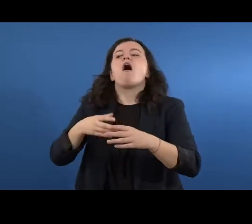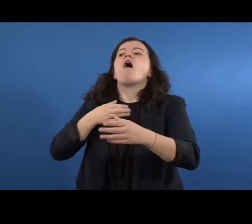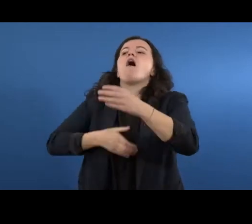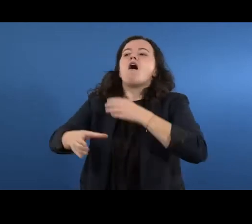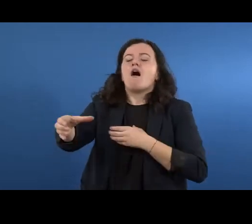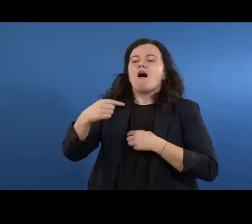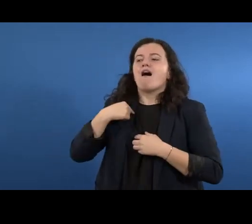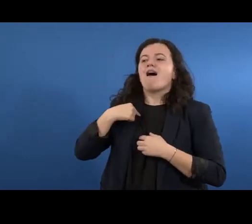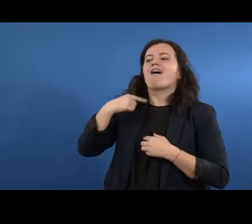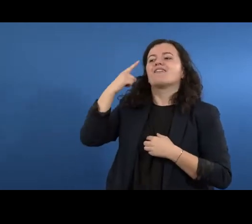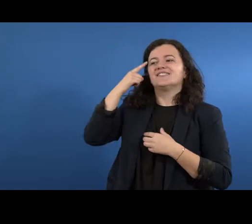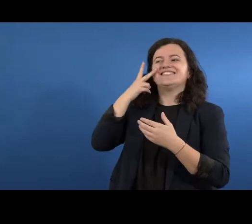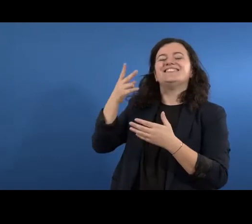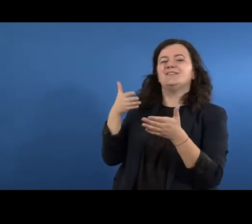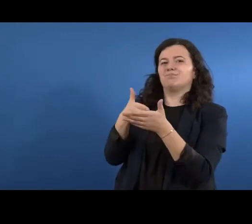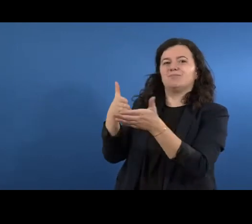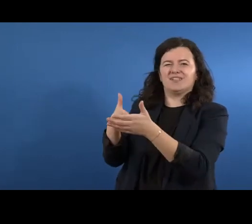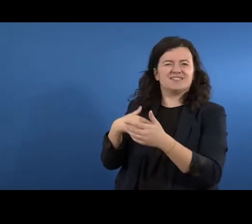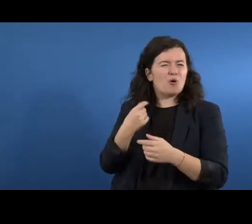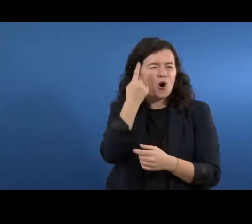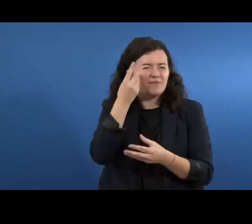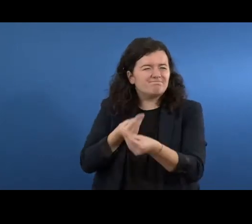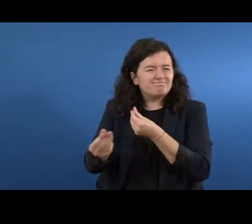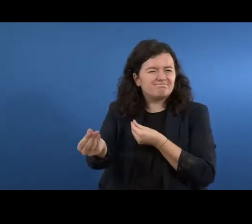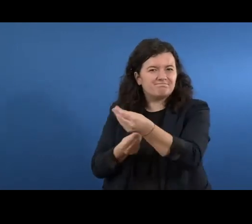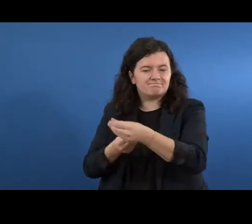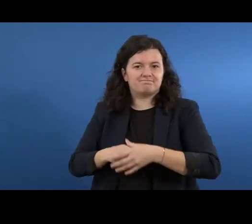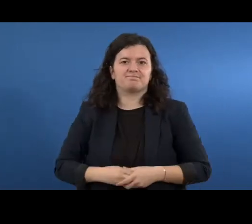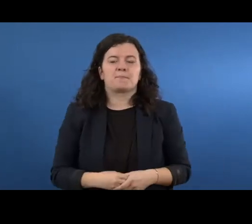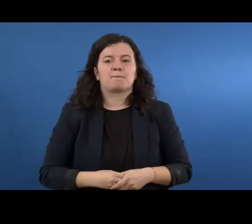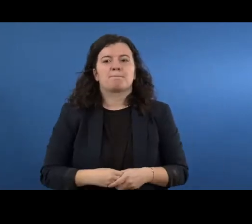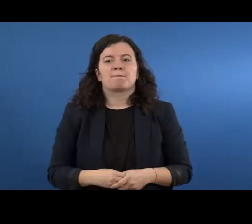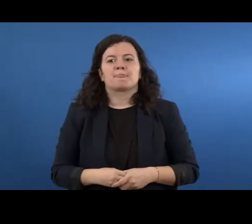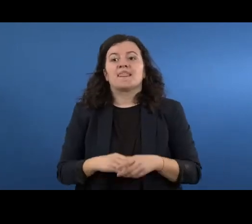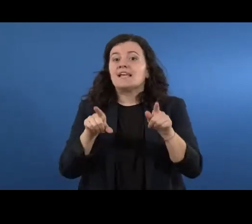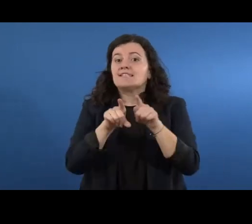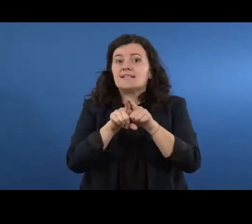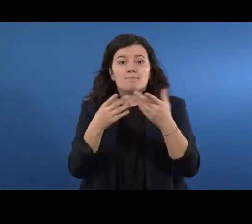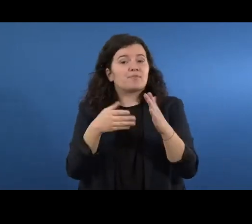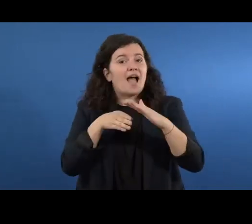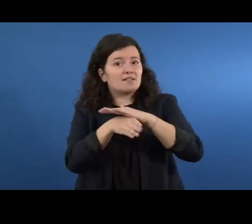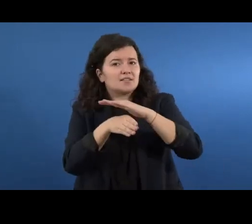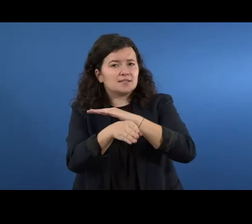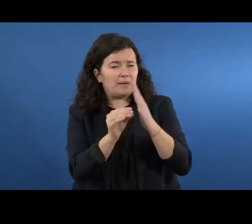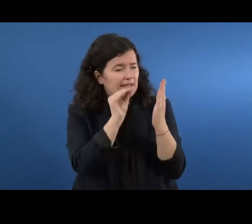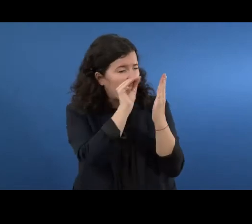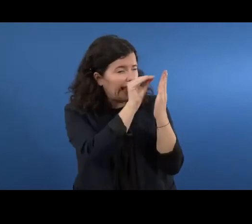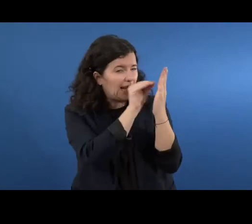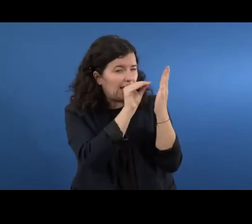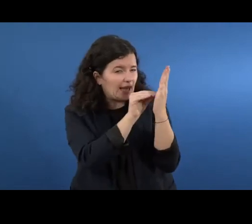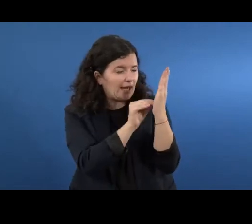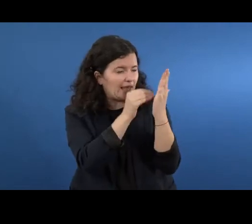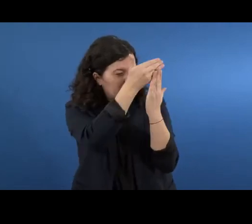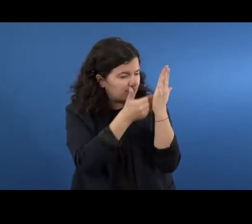Providers should also, you know, include accessibility specifications for any learning content development, whether that